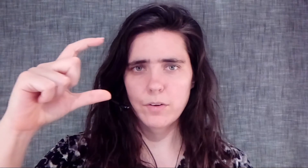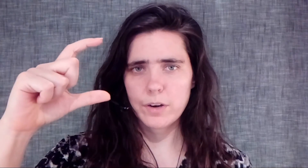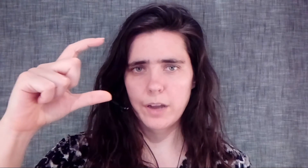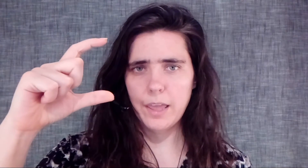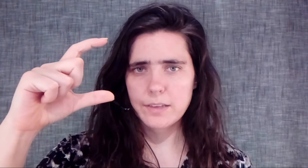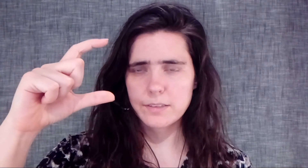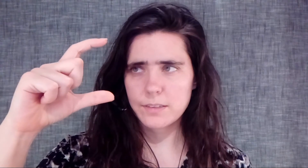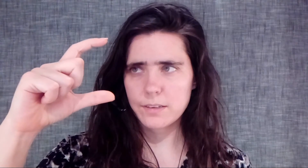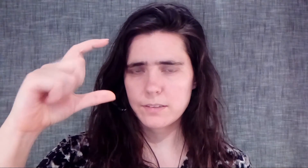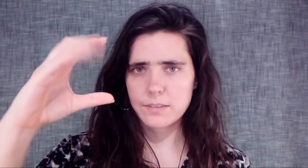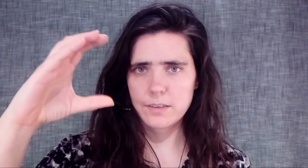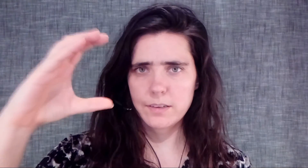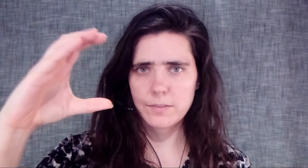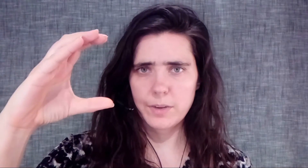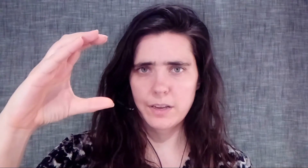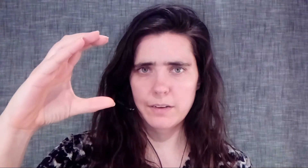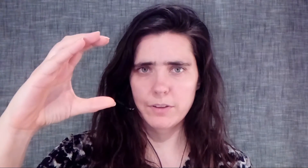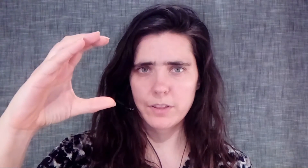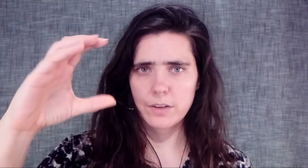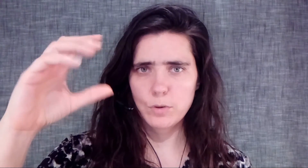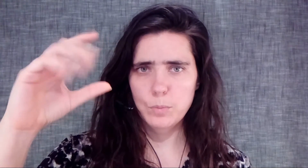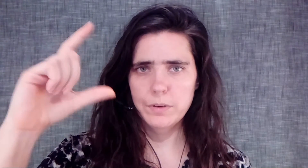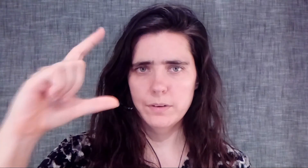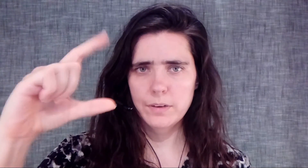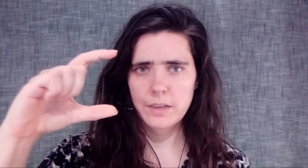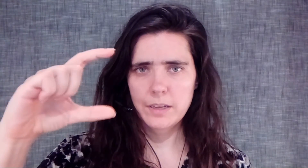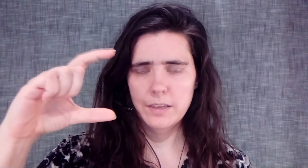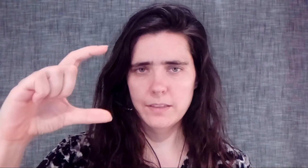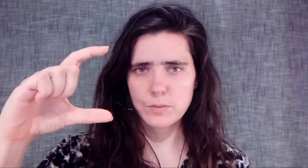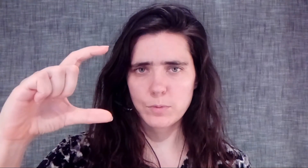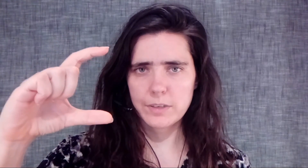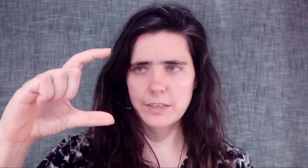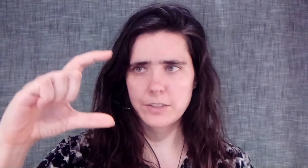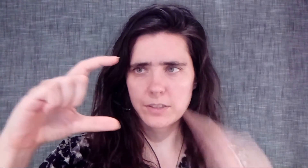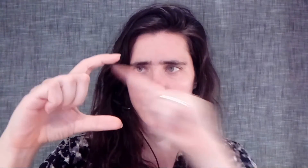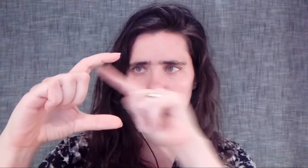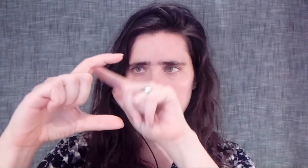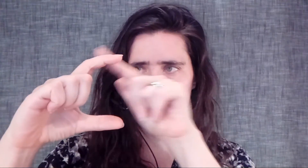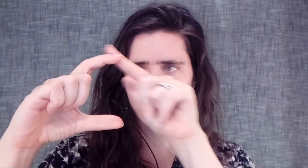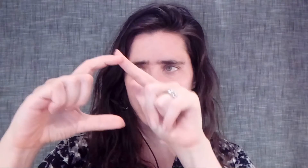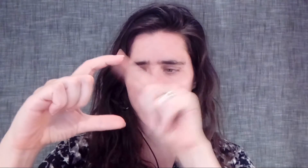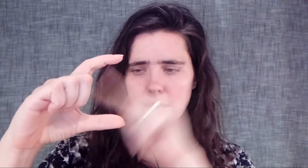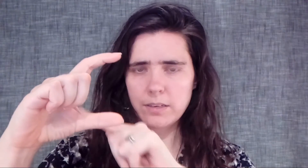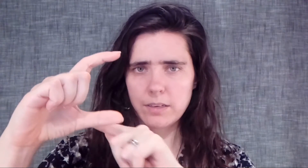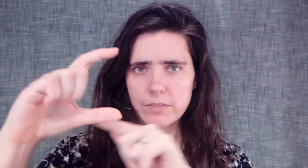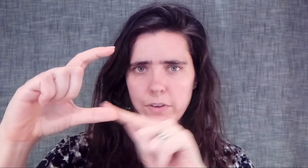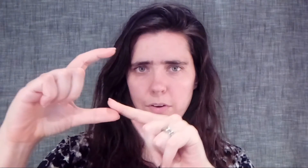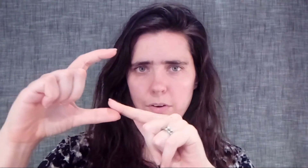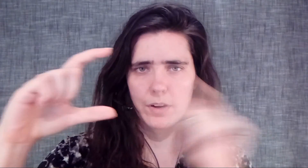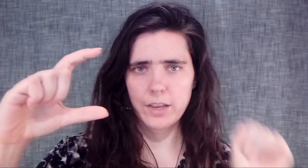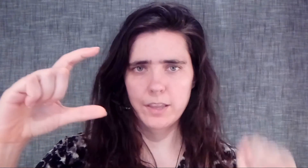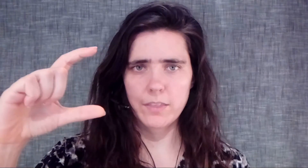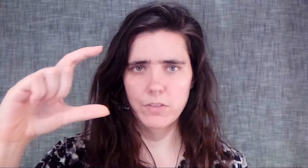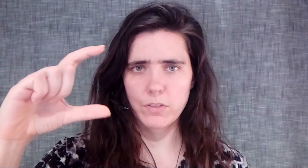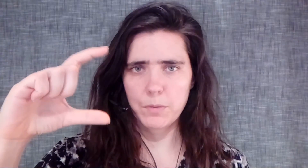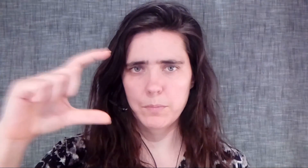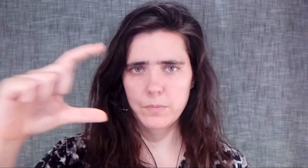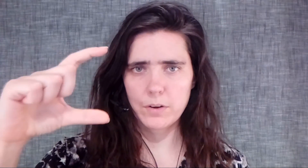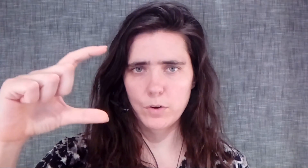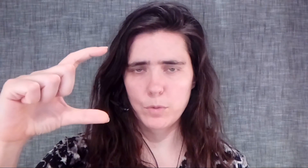our ASL C, we had everything open. This one, it just has the index finger and the thumb that are